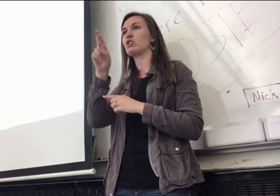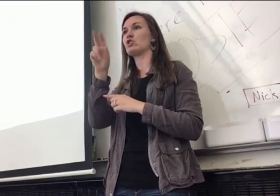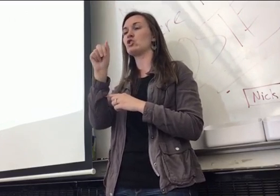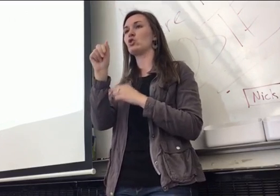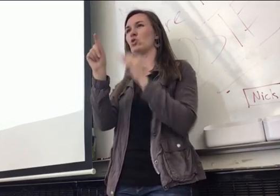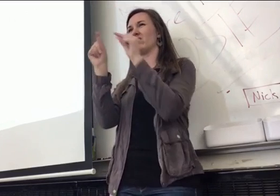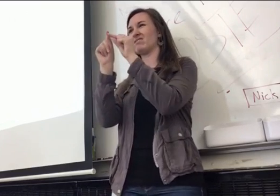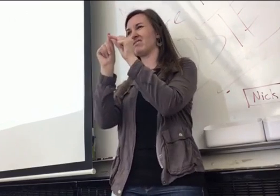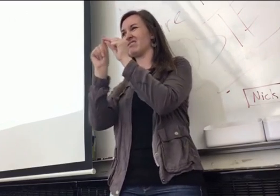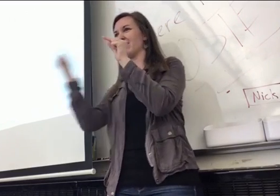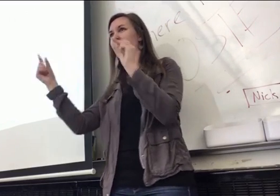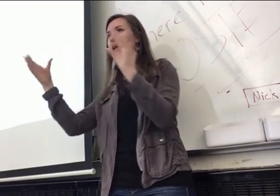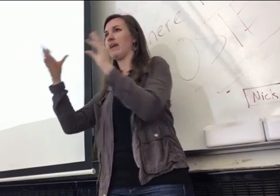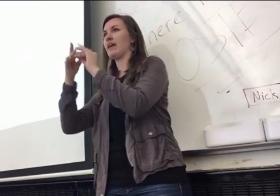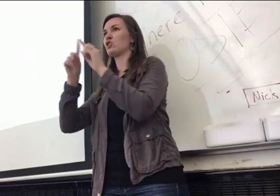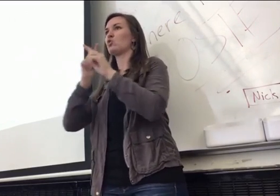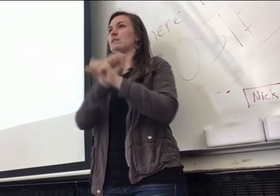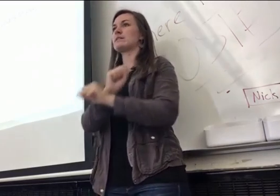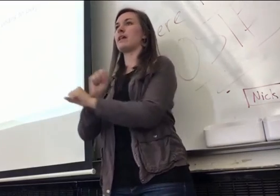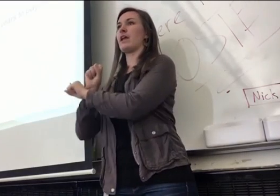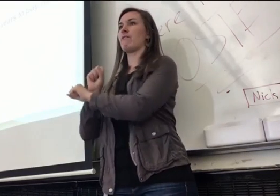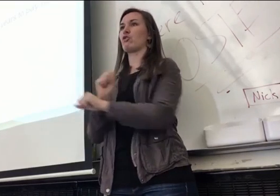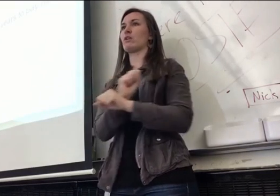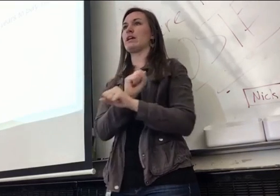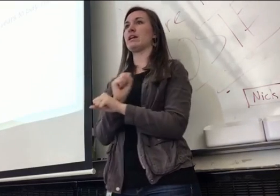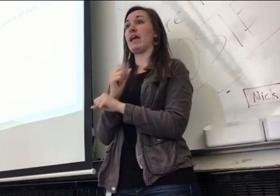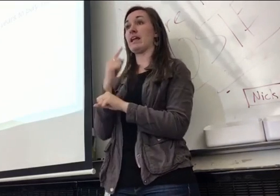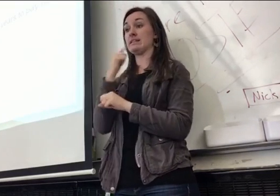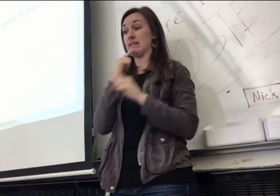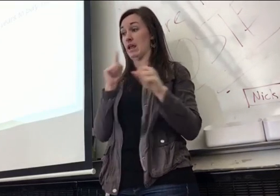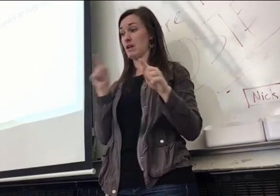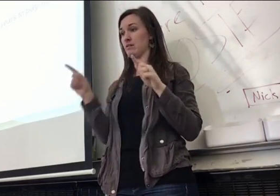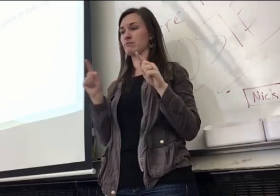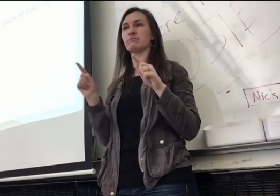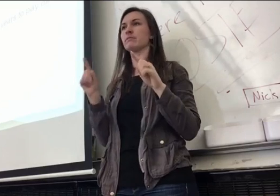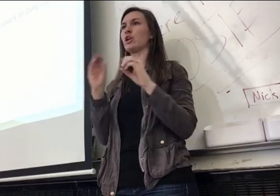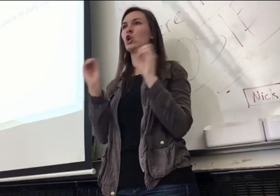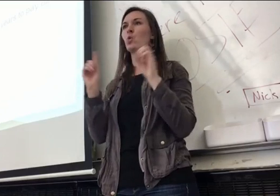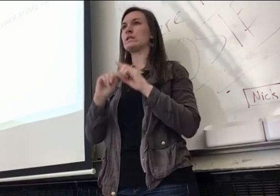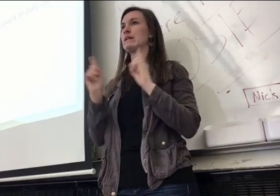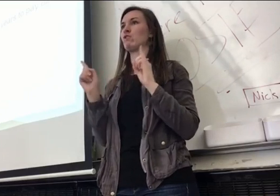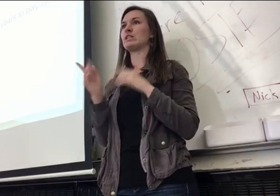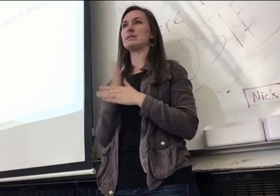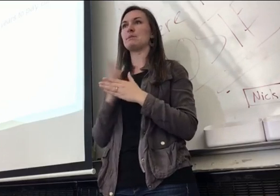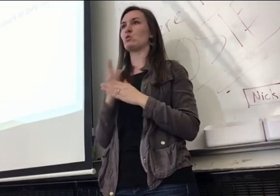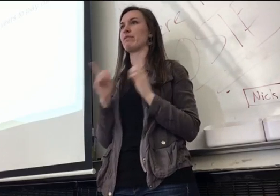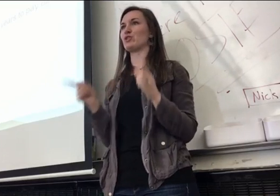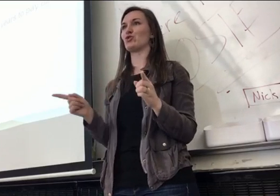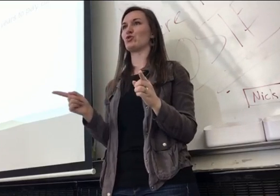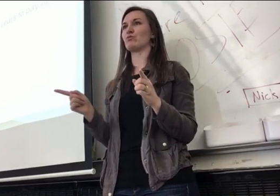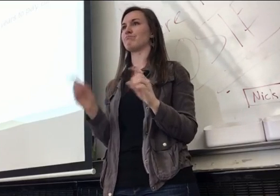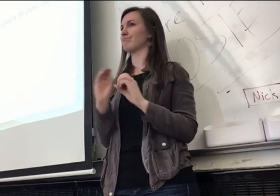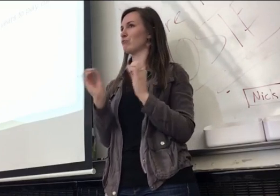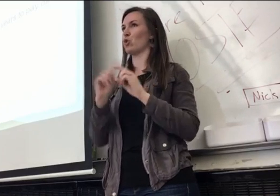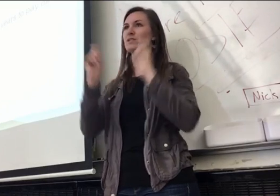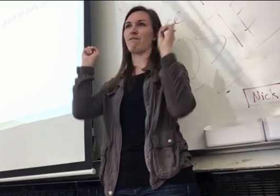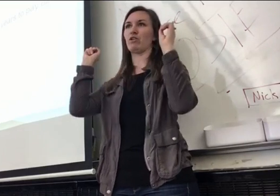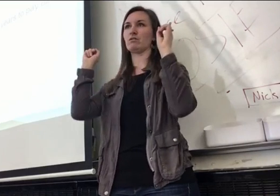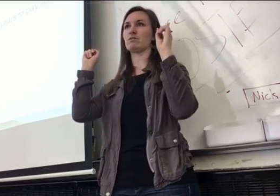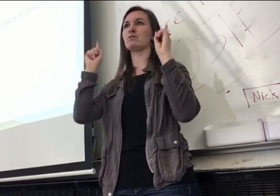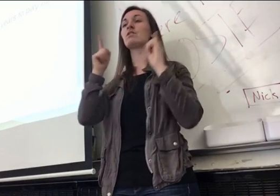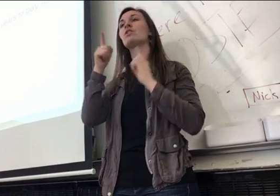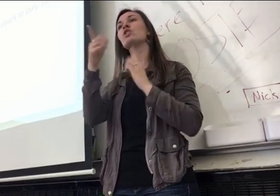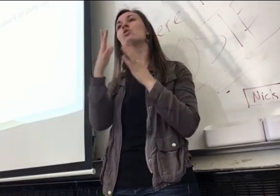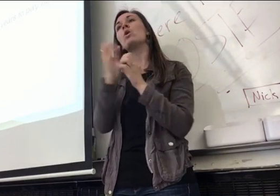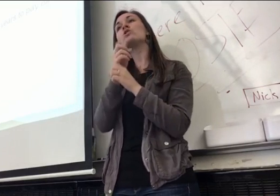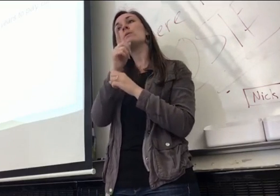slavery and say no difference or difference between the two. You want to make sure that you don't get these